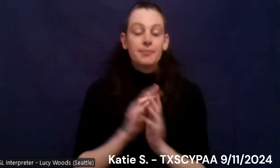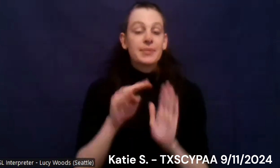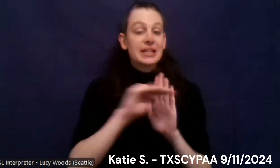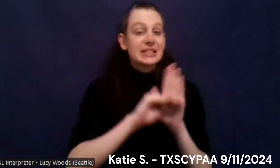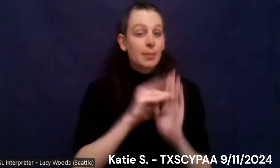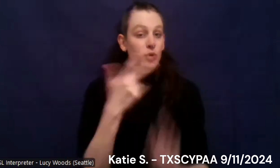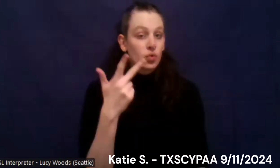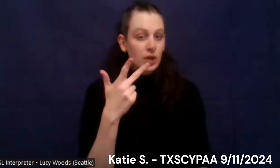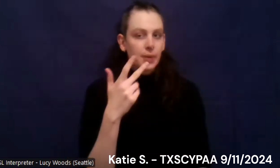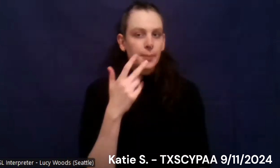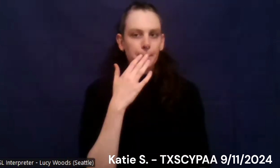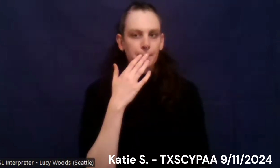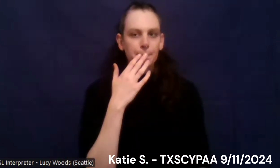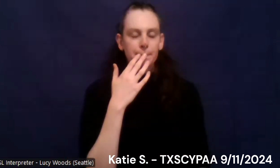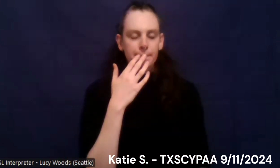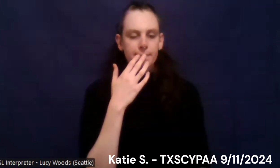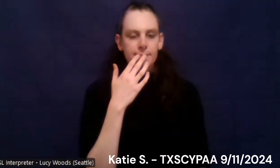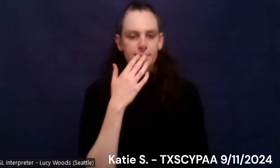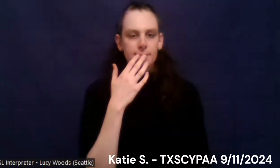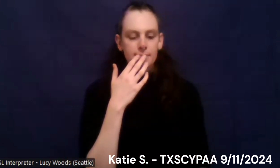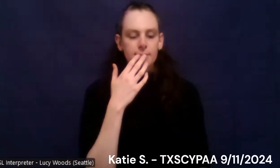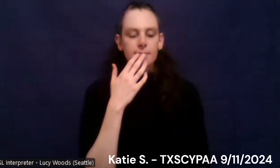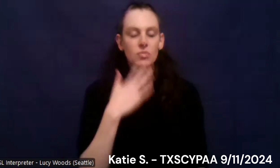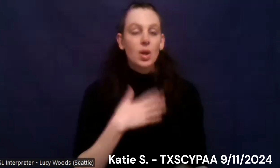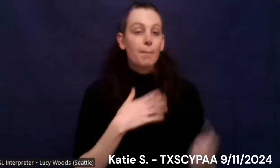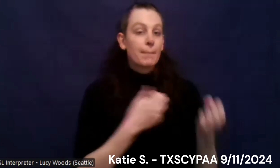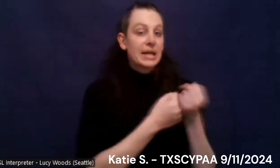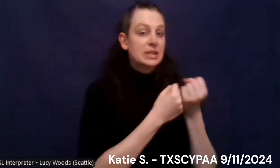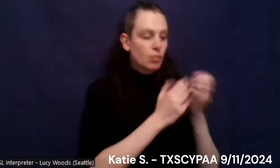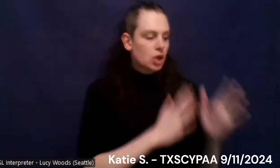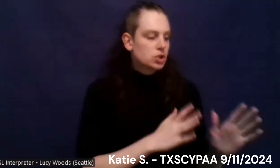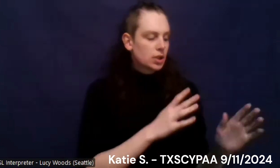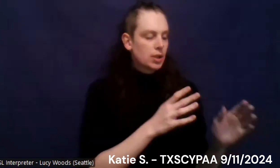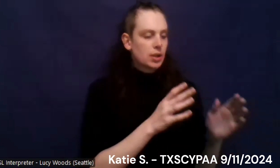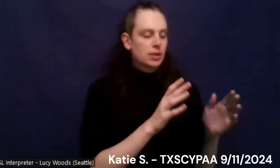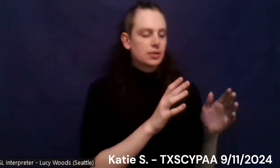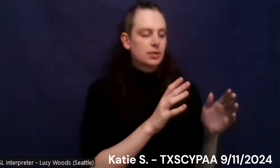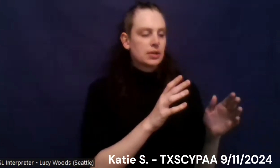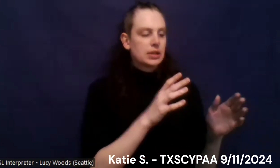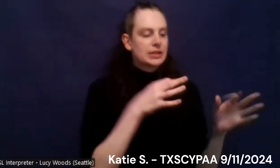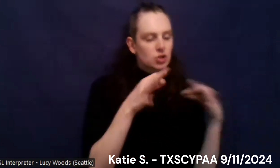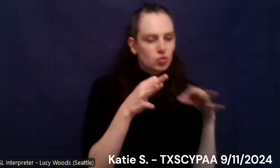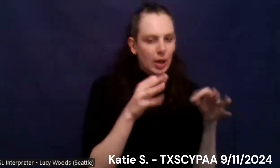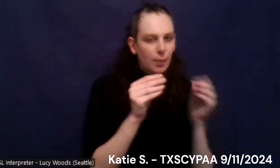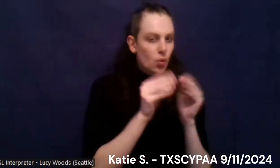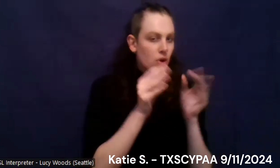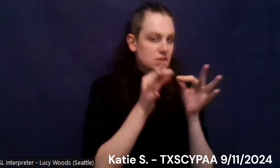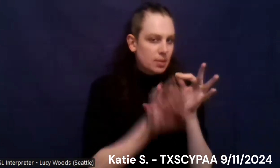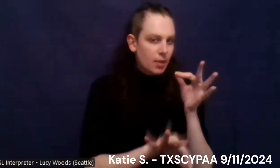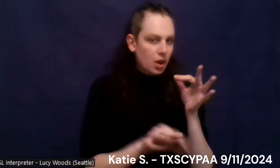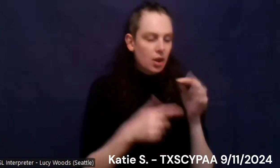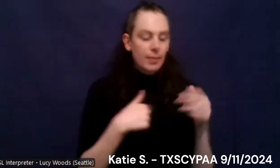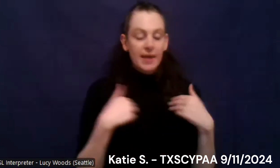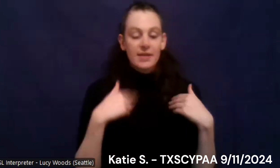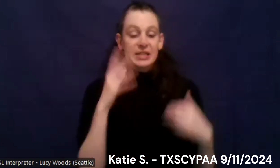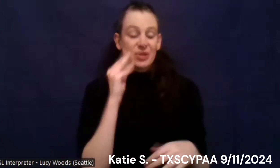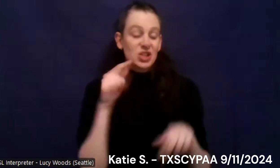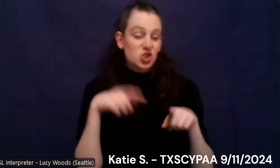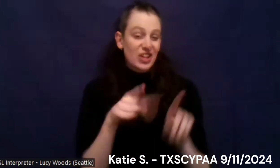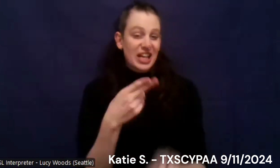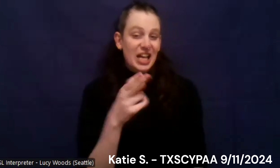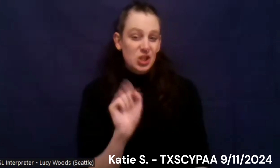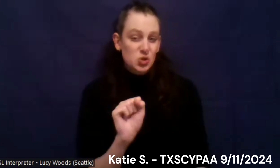three, my sponsor got to kind of simplify it for me. I had this experience in high school where I got to go on